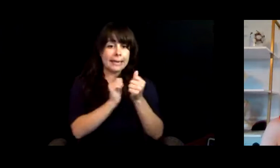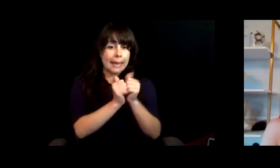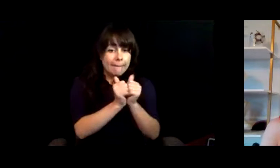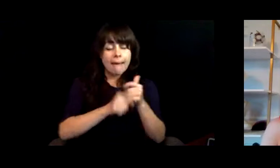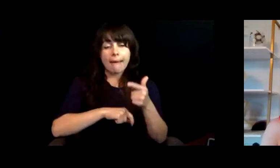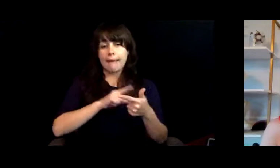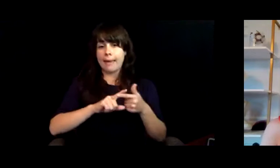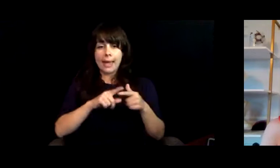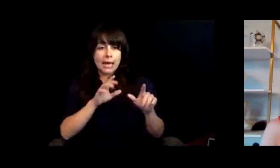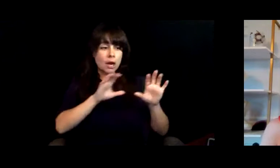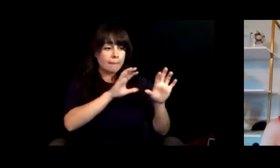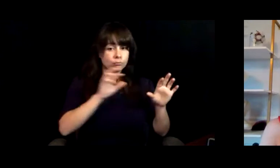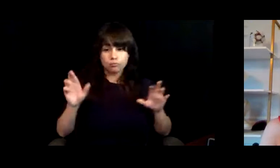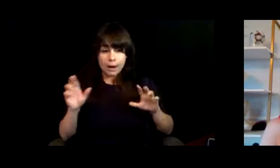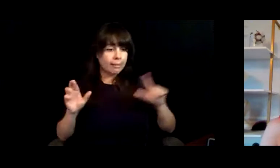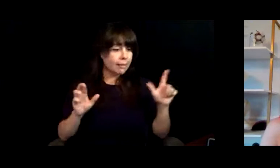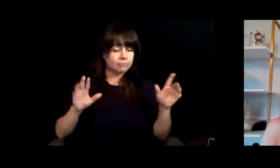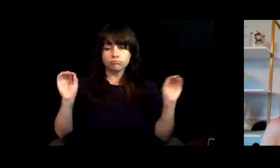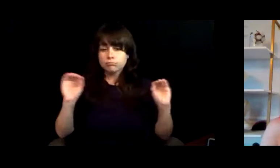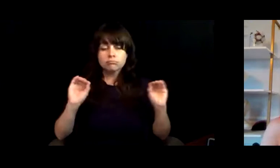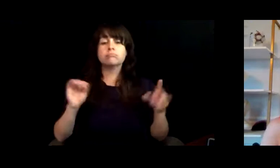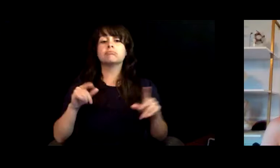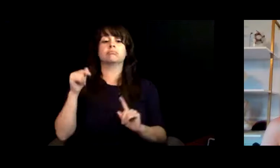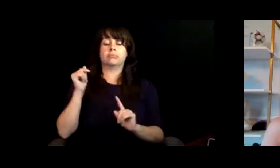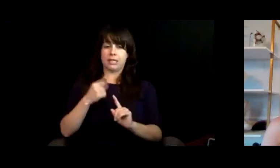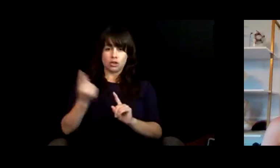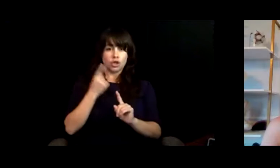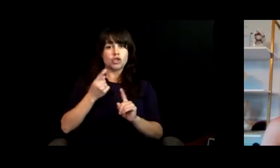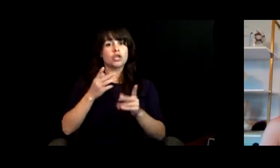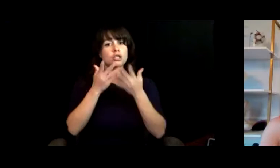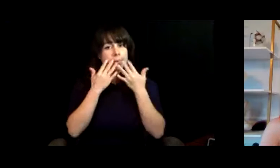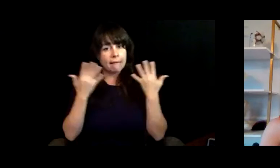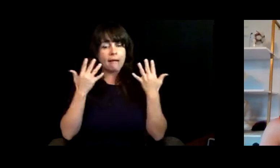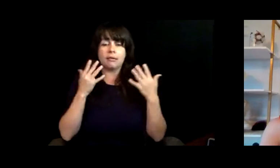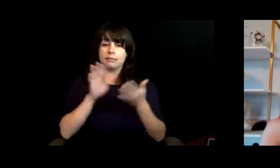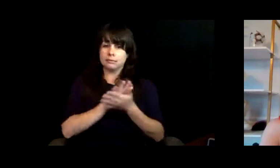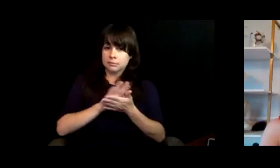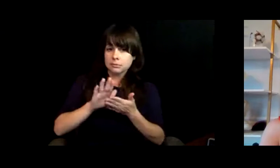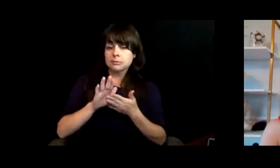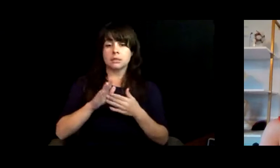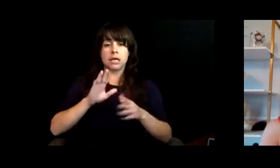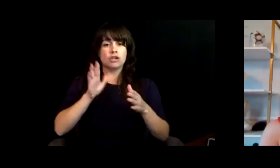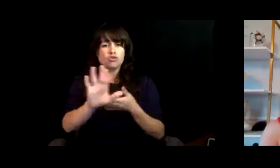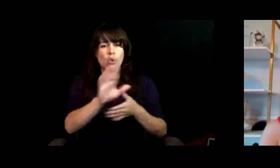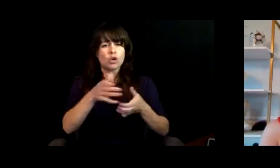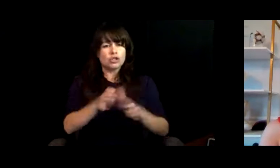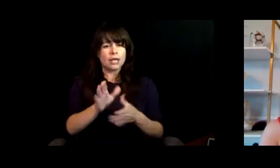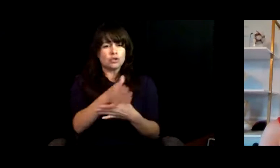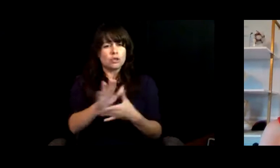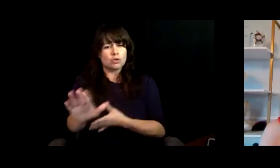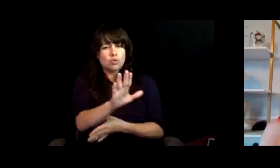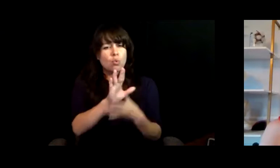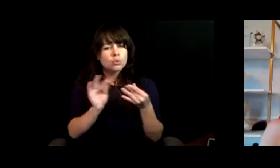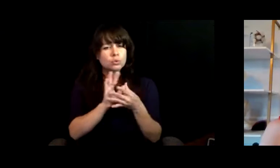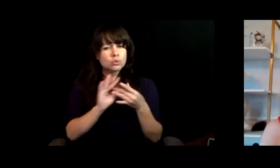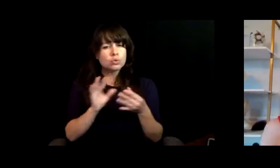to learn and to be kind. It's your chance in the Q&A to share your story with people being elected to office, and for them to hear from